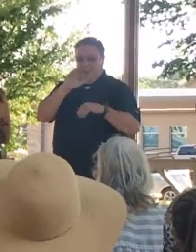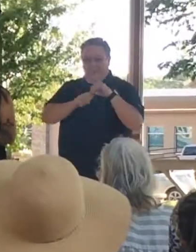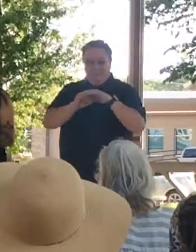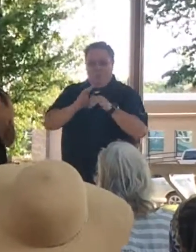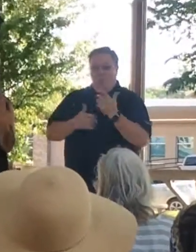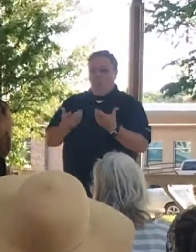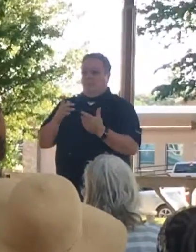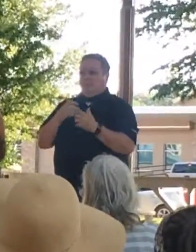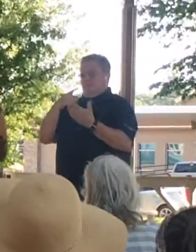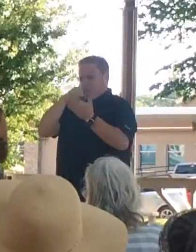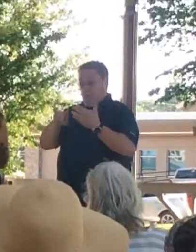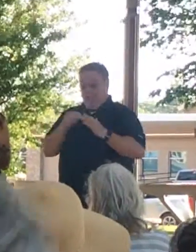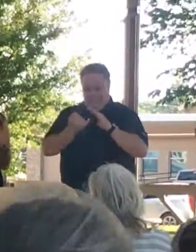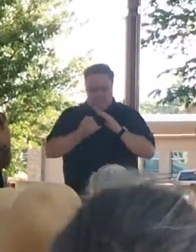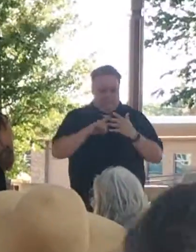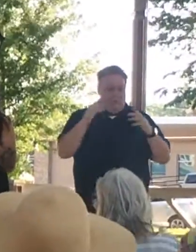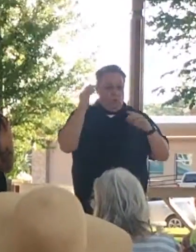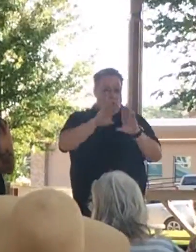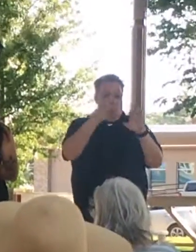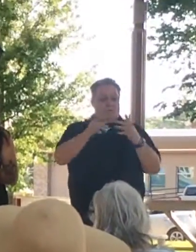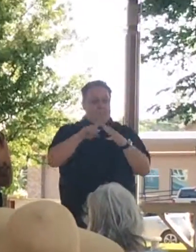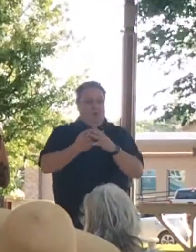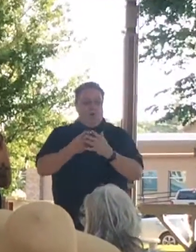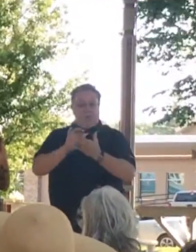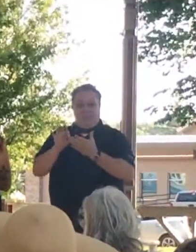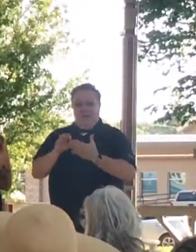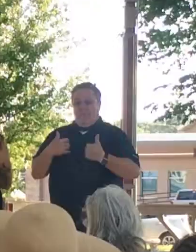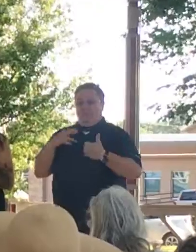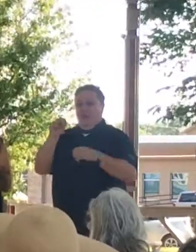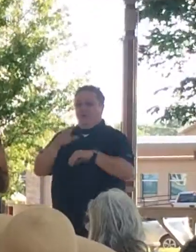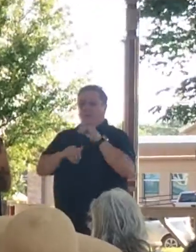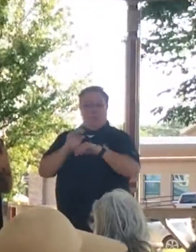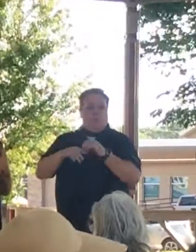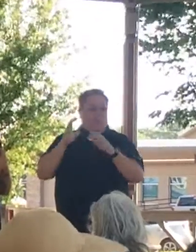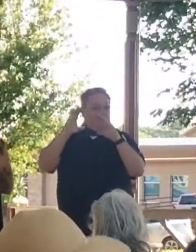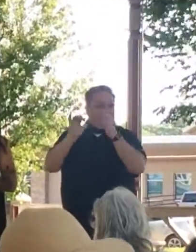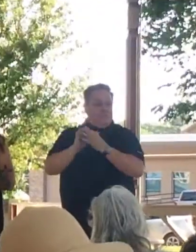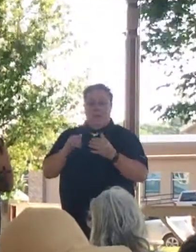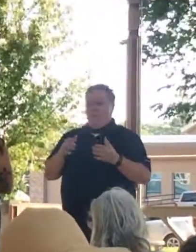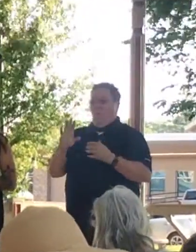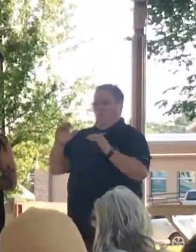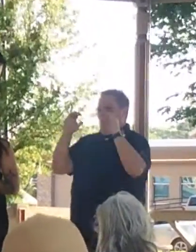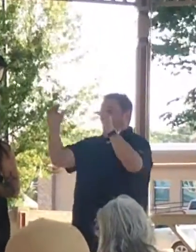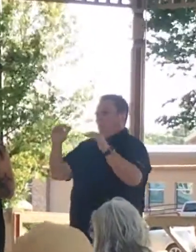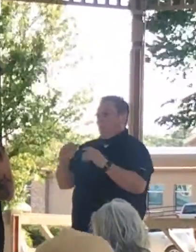uncomfortable, so let's check our ignorance at the door and start having these uncomfortable conversations that have been well